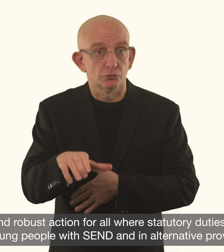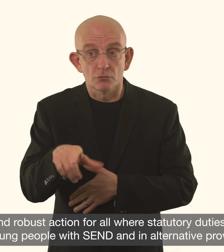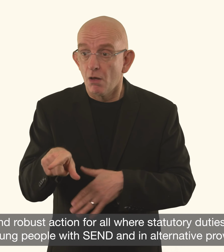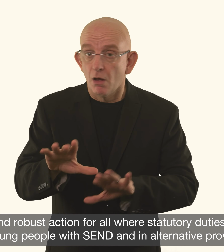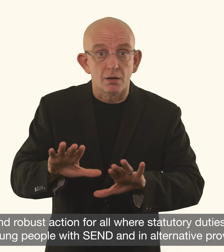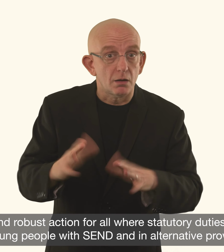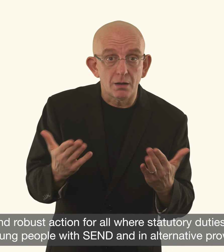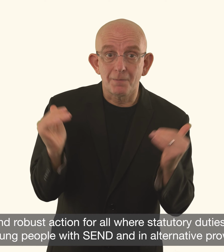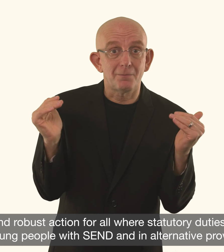5.